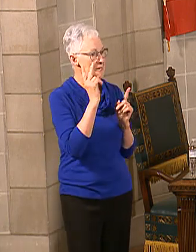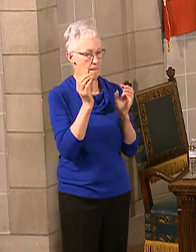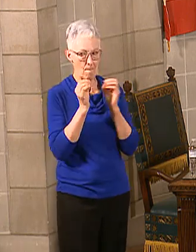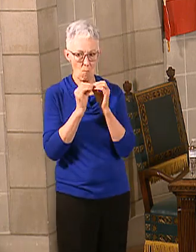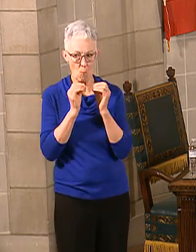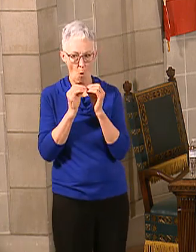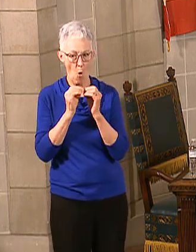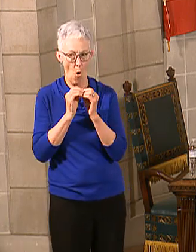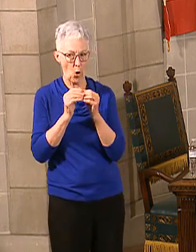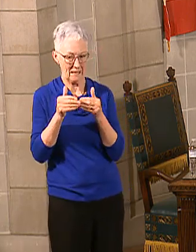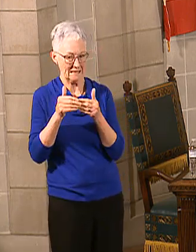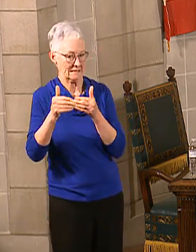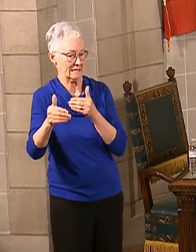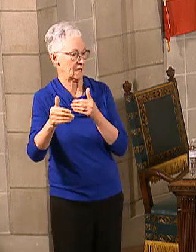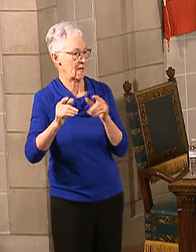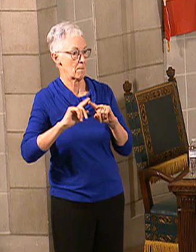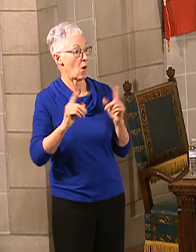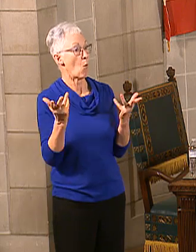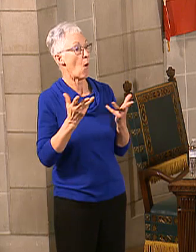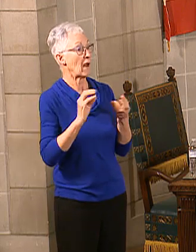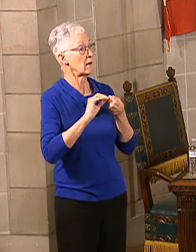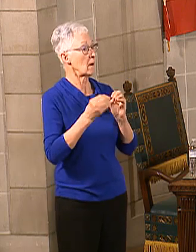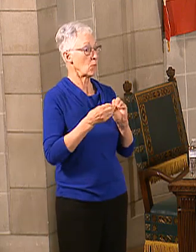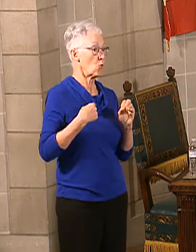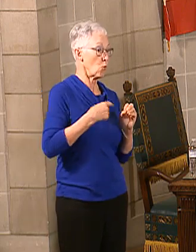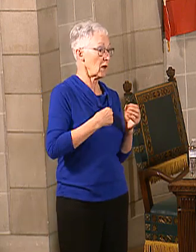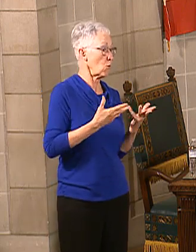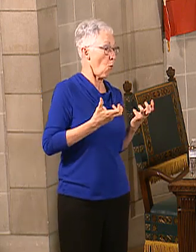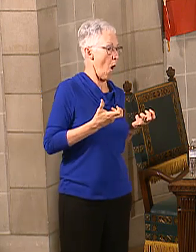now, I can't give you a number of what that number is. I just know we want to do more.